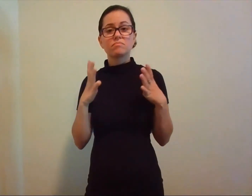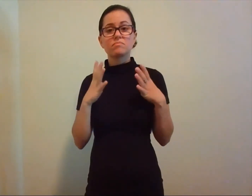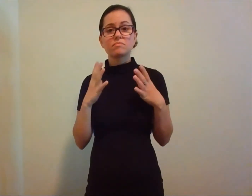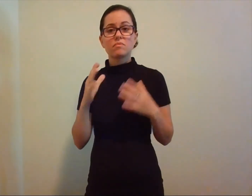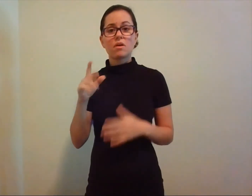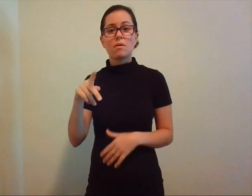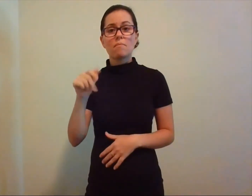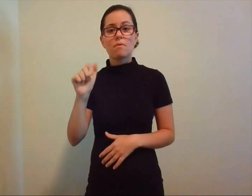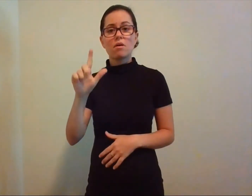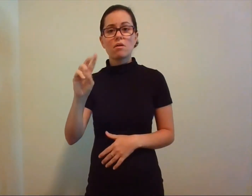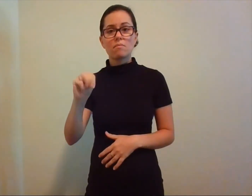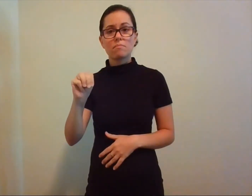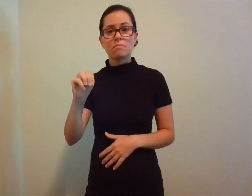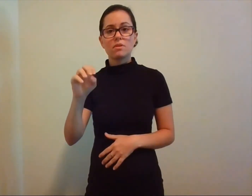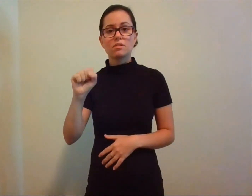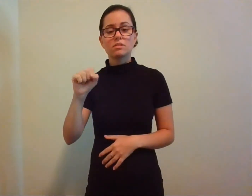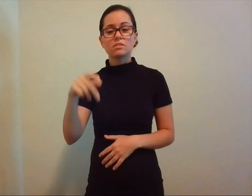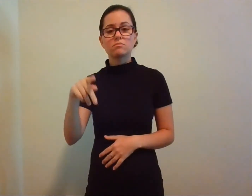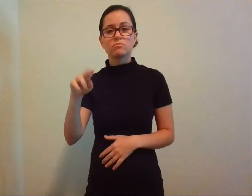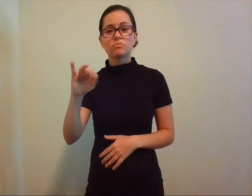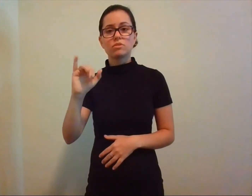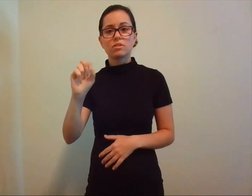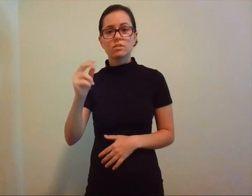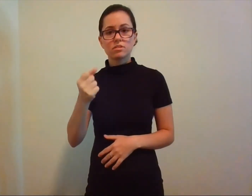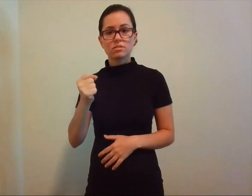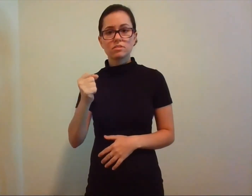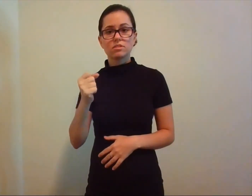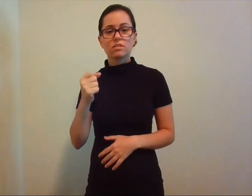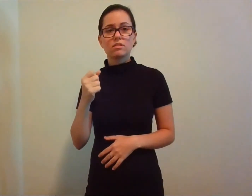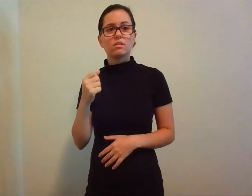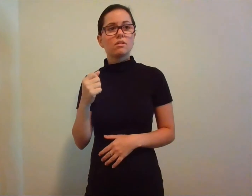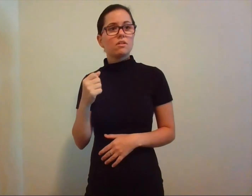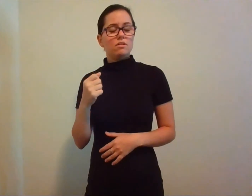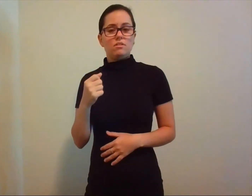it. I believe I had the best massage I've ever had.